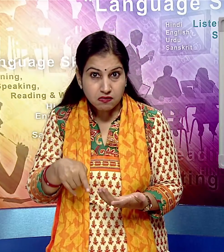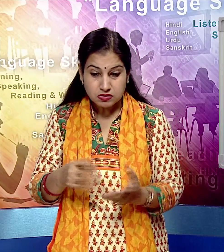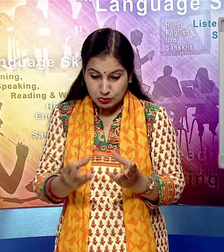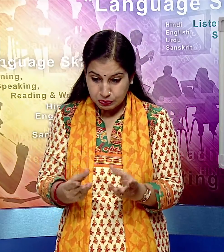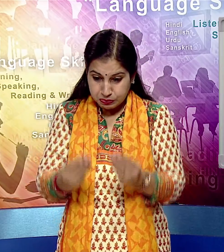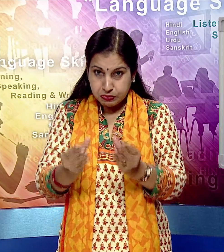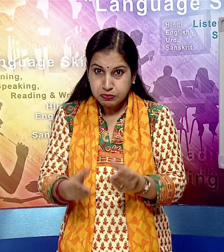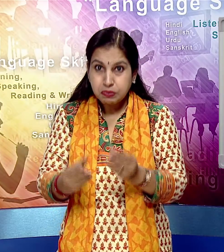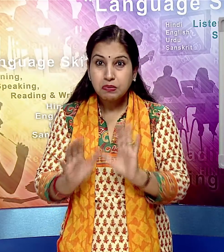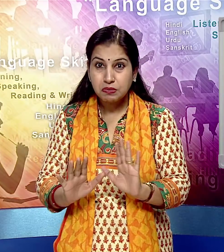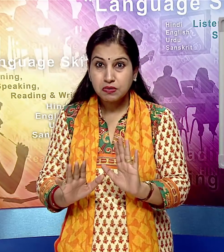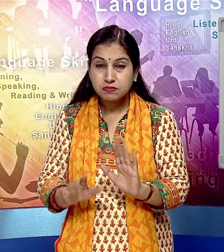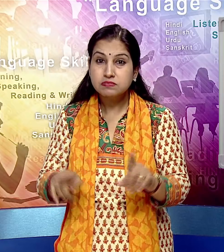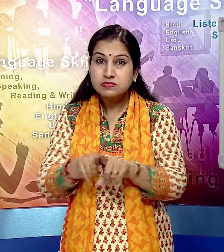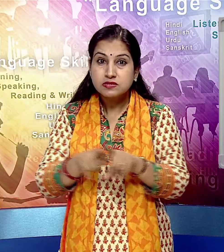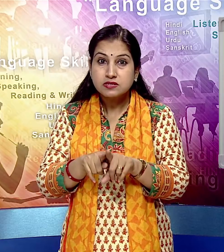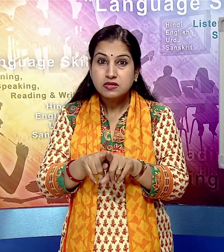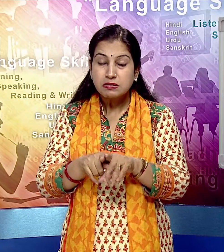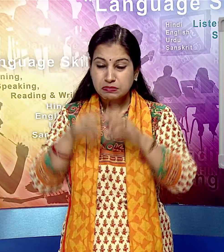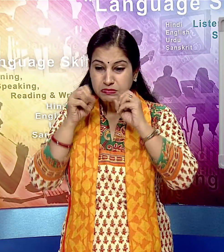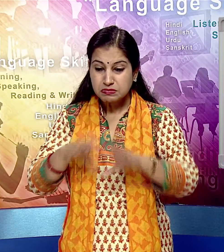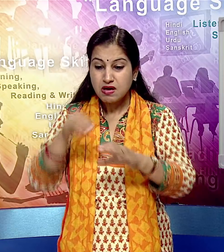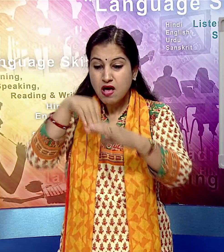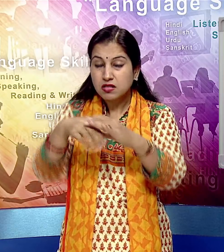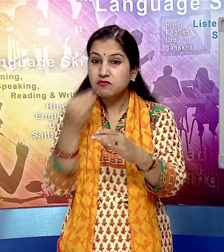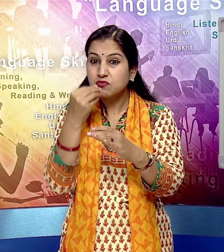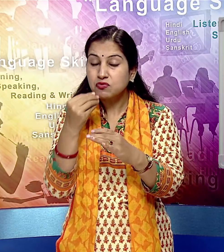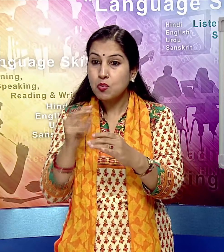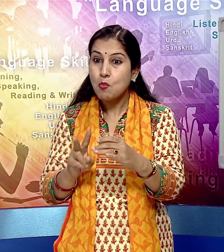also destroys nutritive value of food.